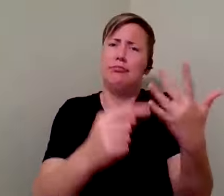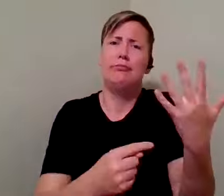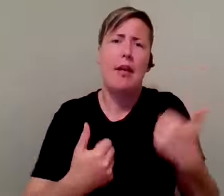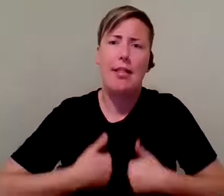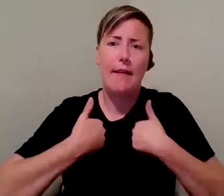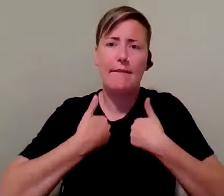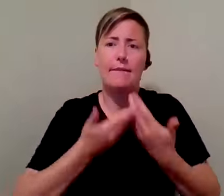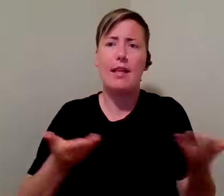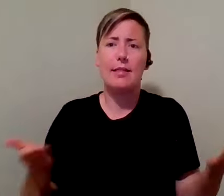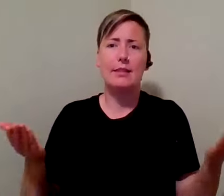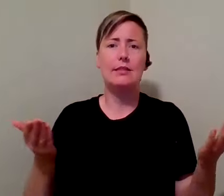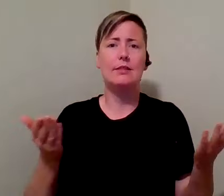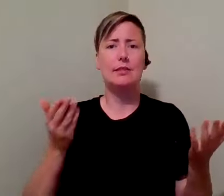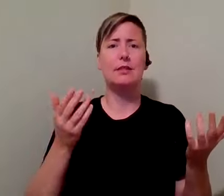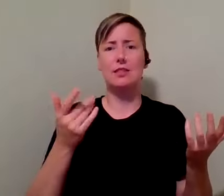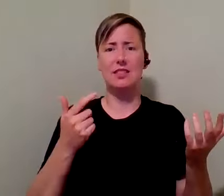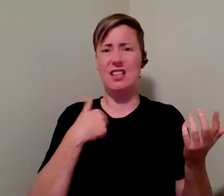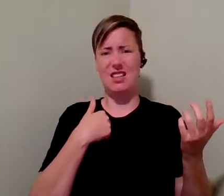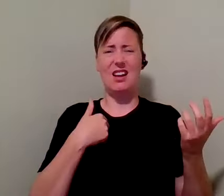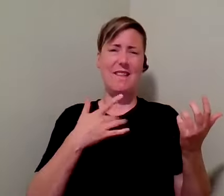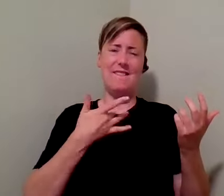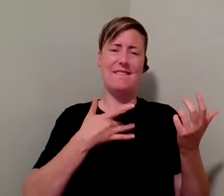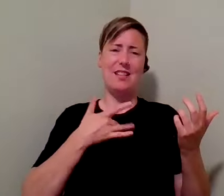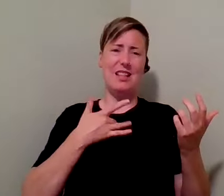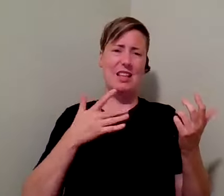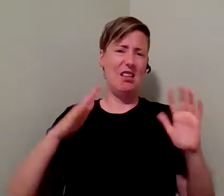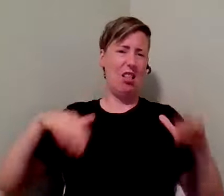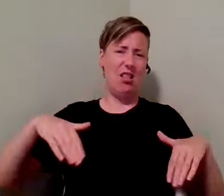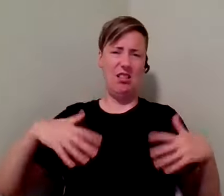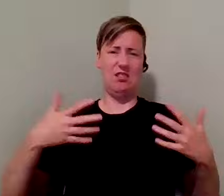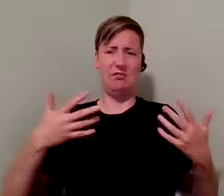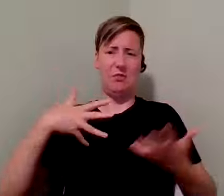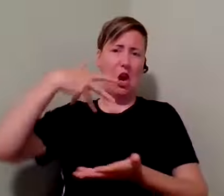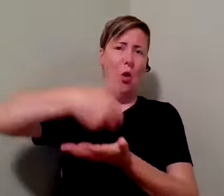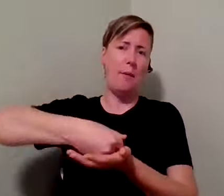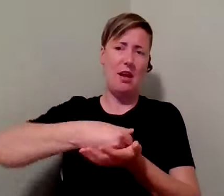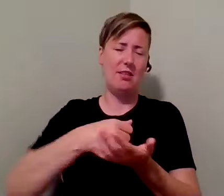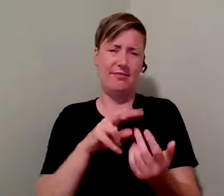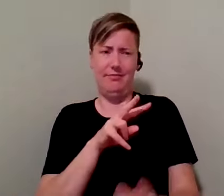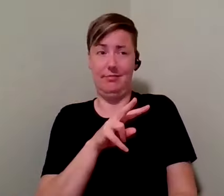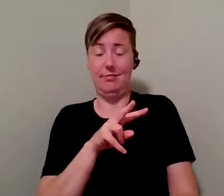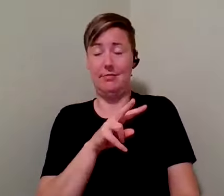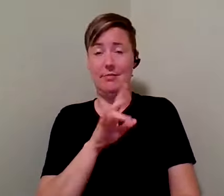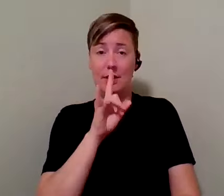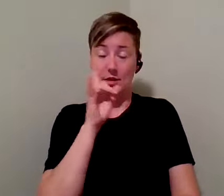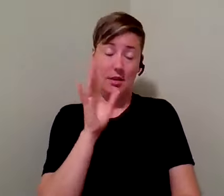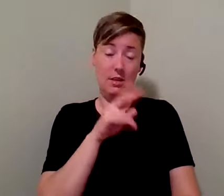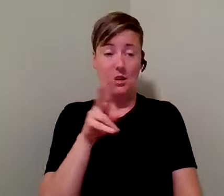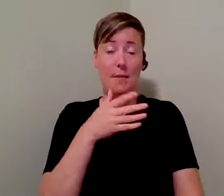rock bottom stuff, which I had, I sneered. I looked down at my nose at them. I was definitely better than them. I had a